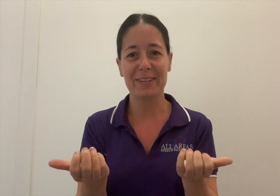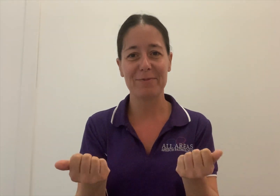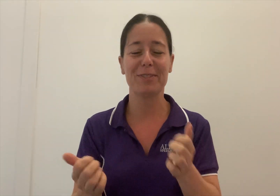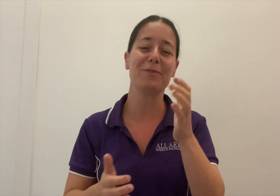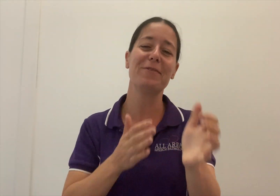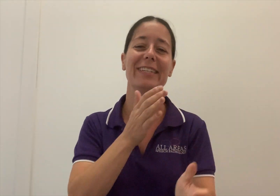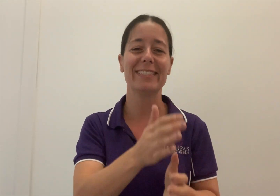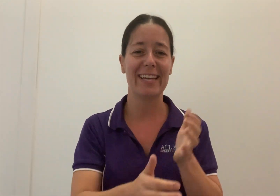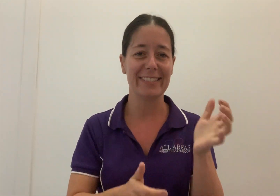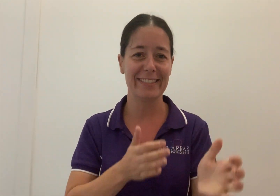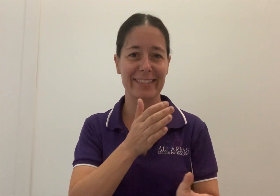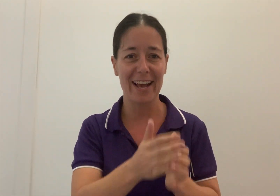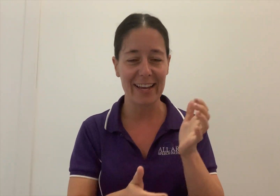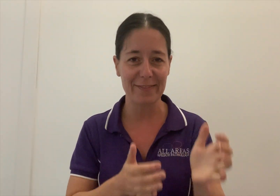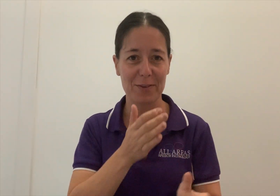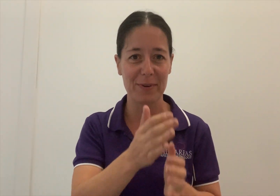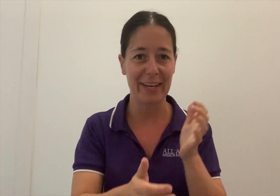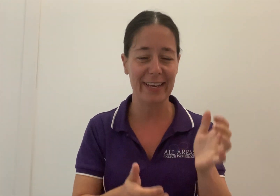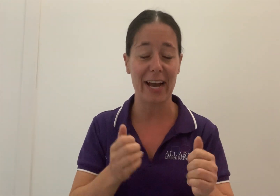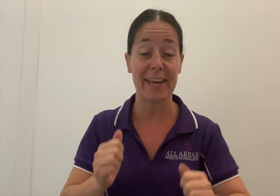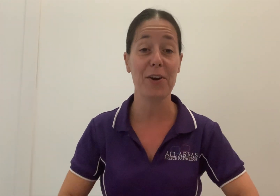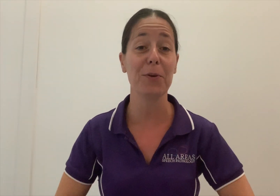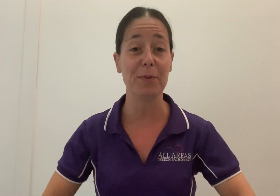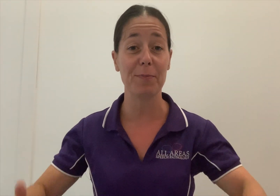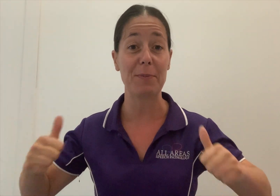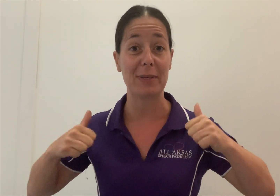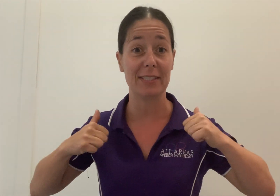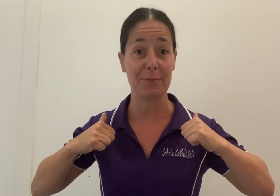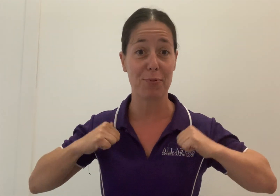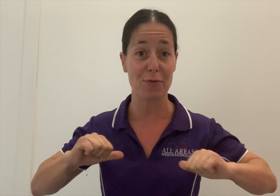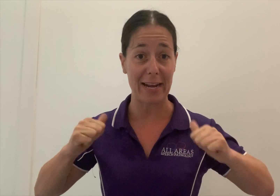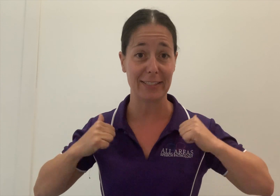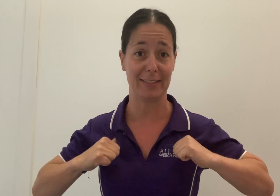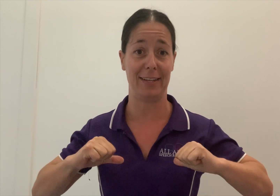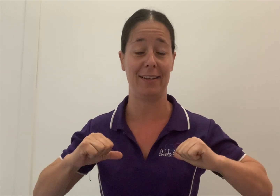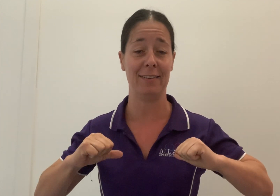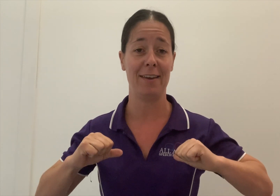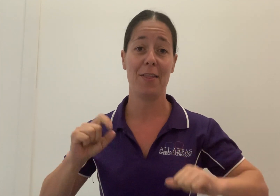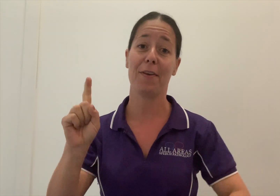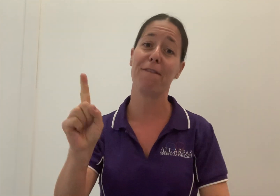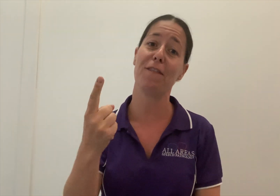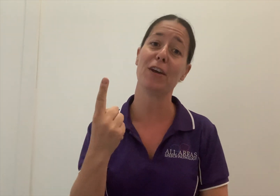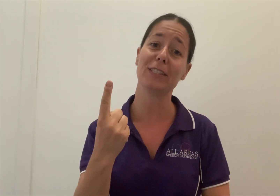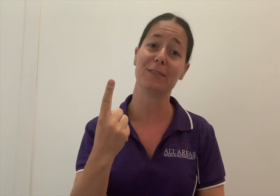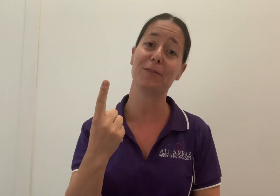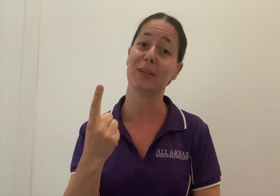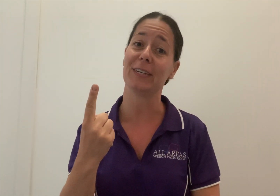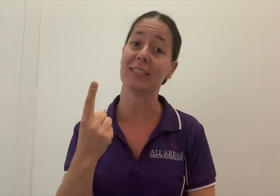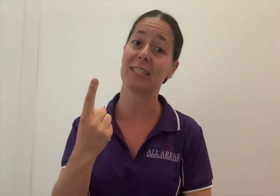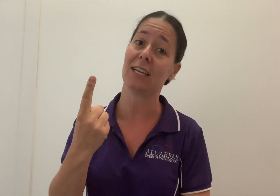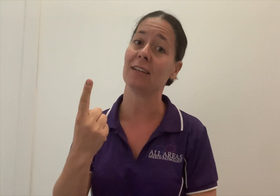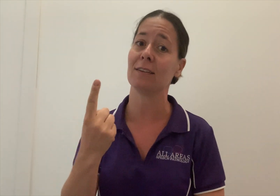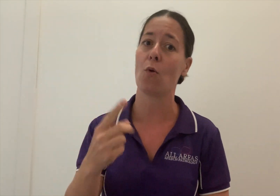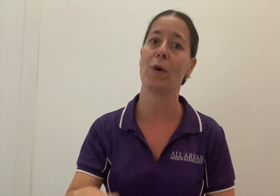welcome to Wednesday's Sign of the Week. I hope you've been busy practicing the first verse in We